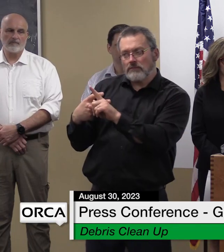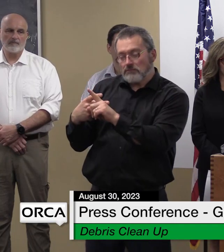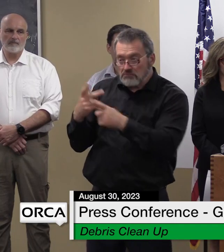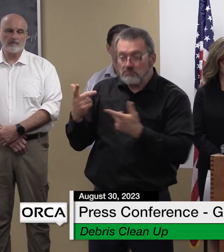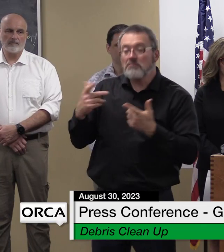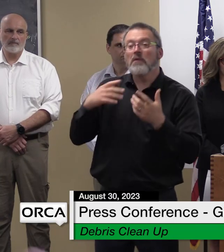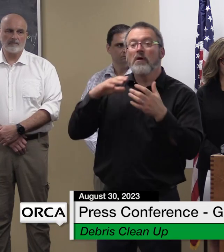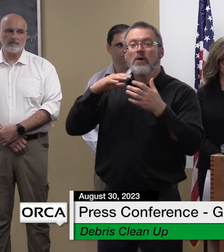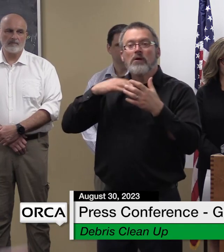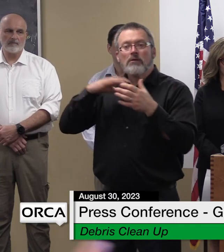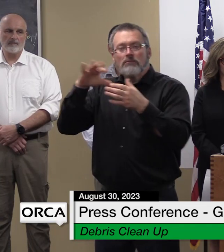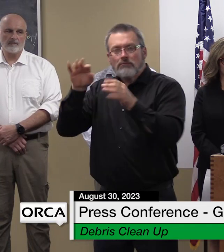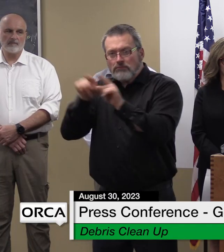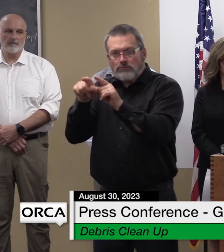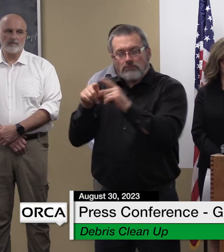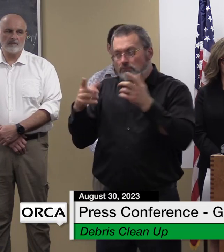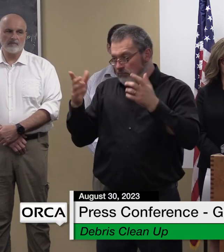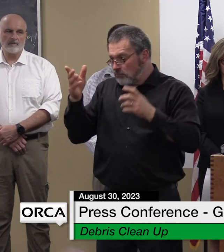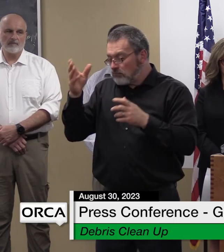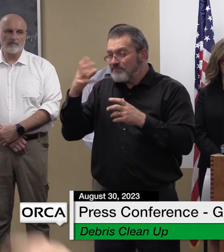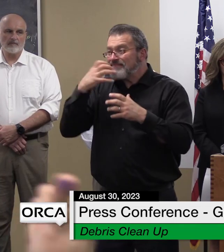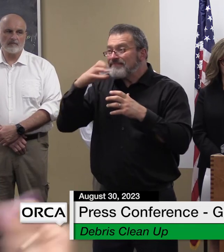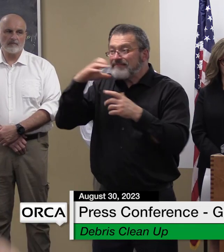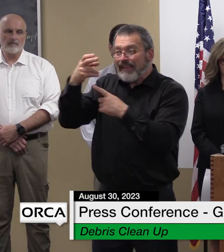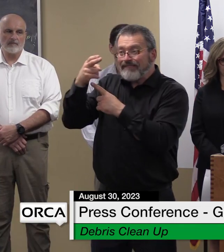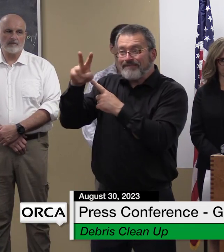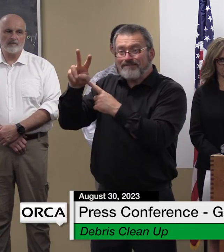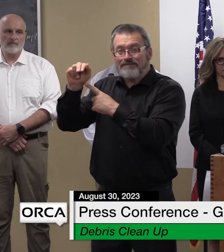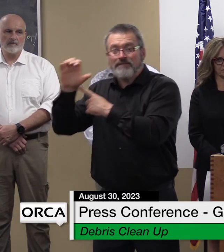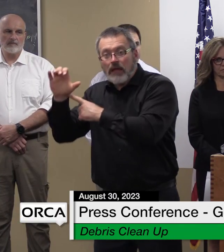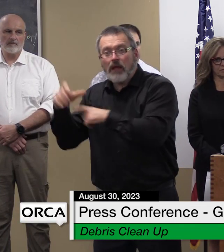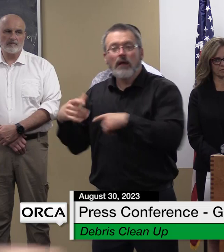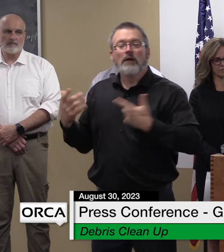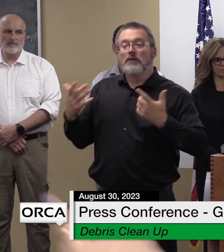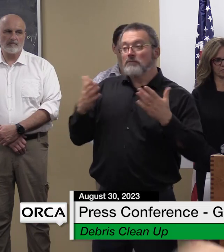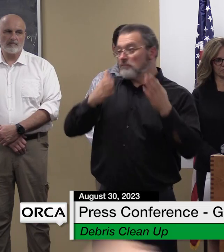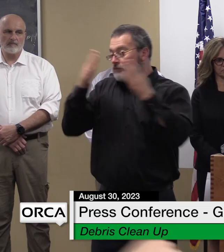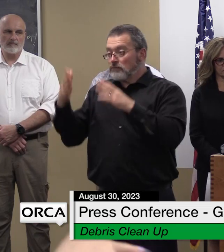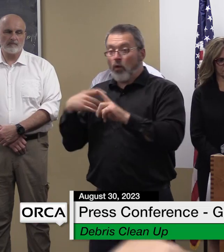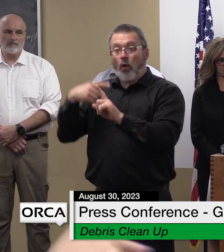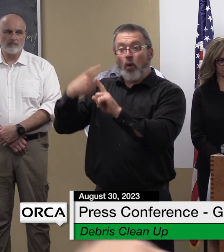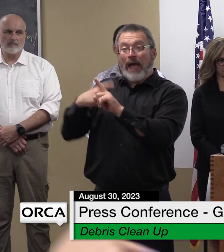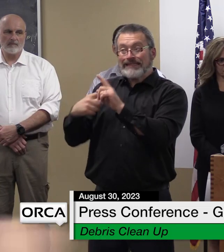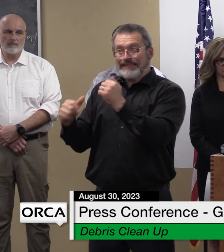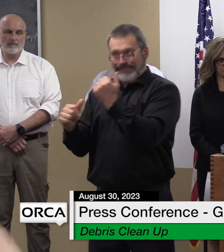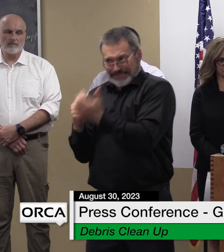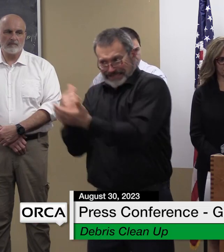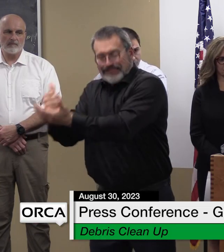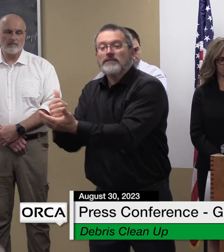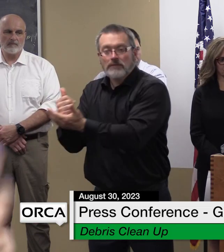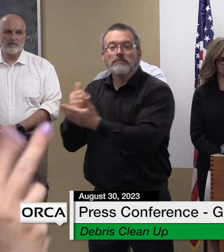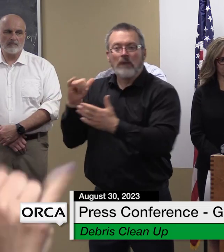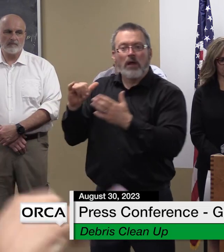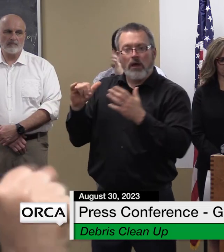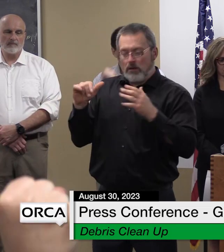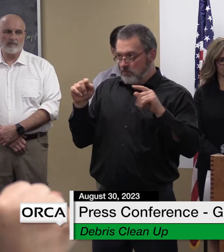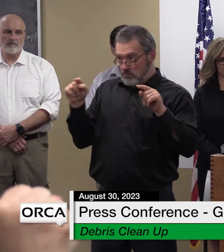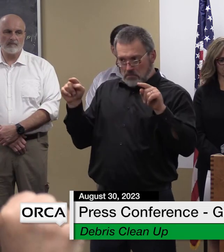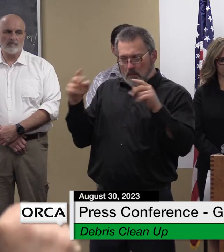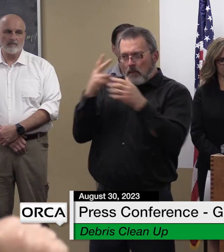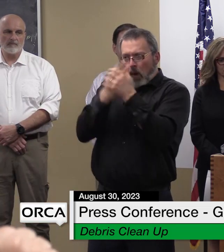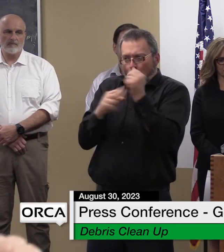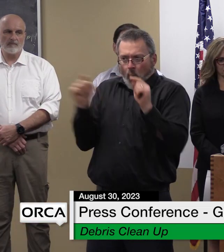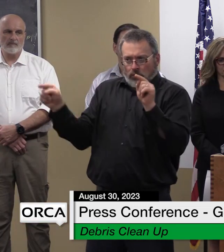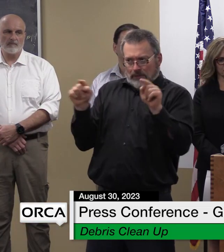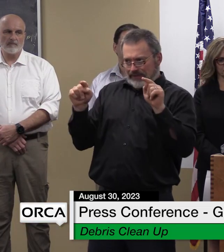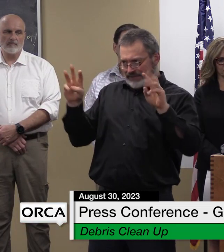also requesting additional rental assistance, those are two separate appeals, and each of them has their